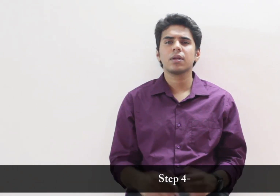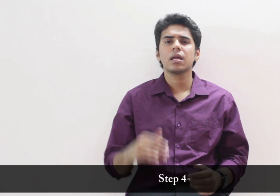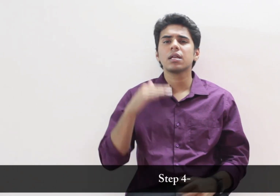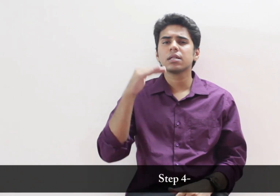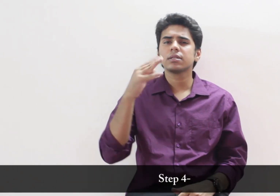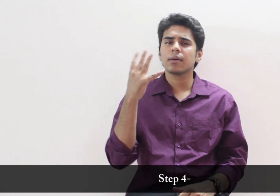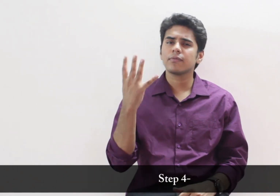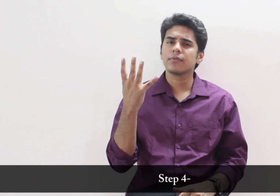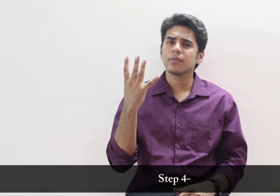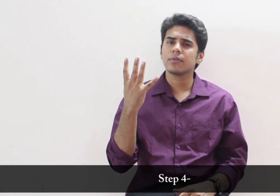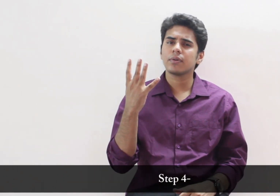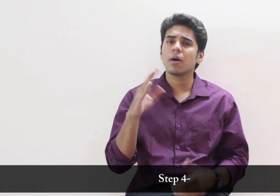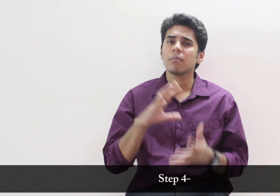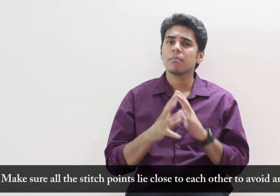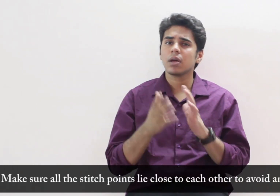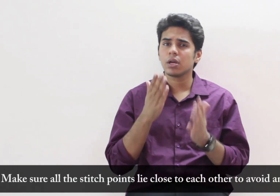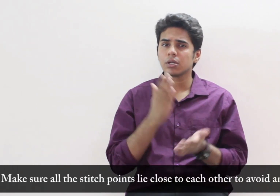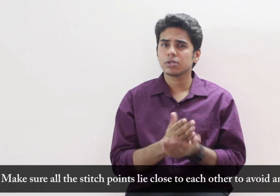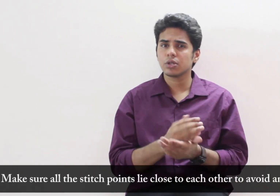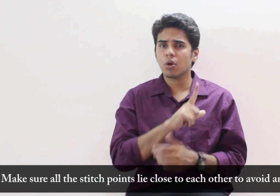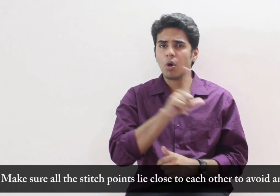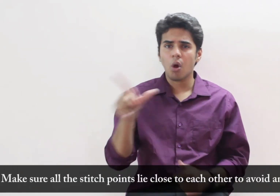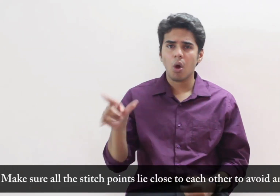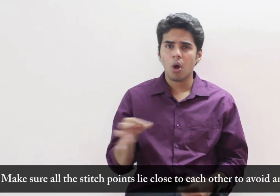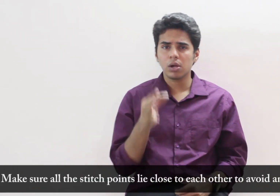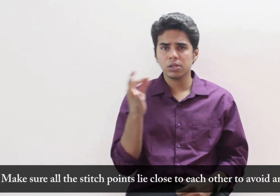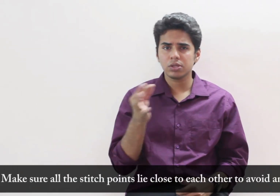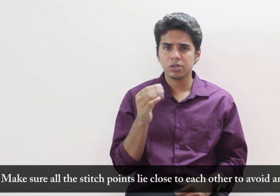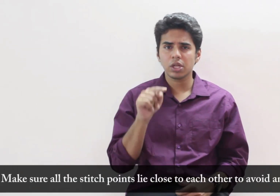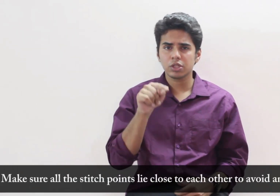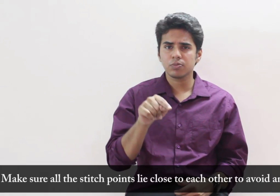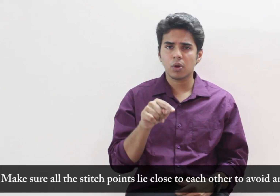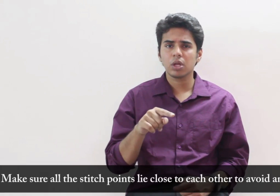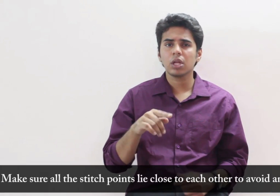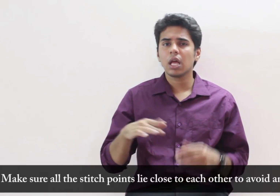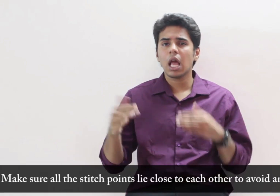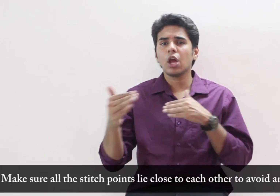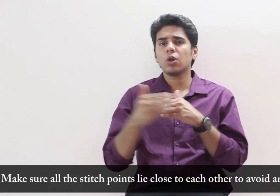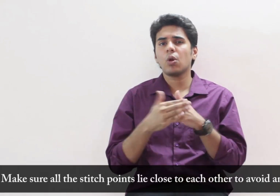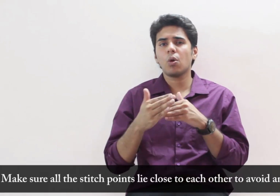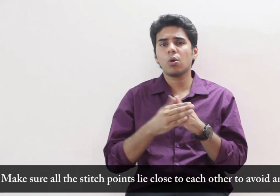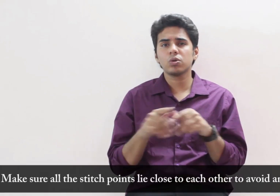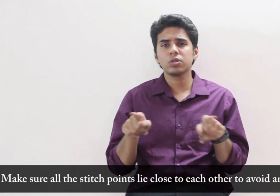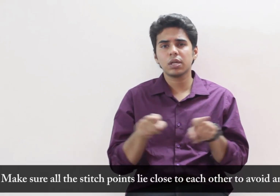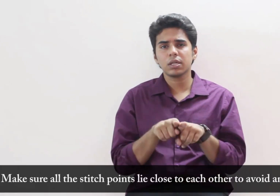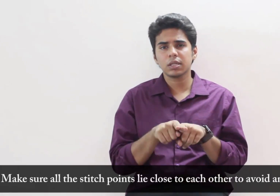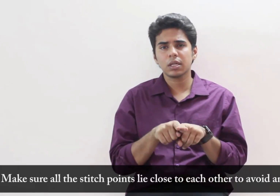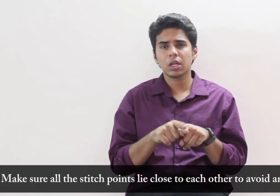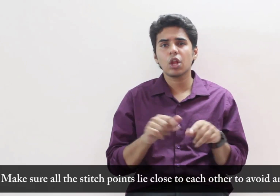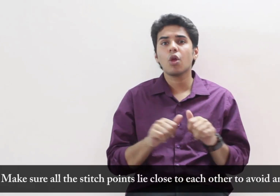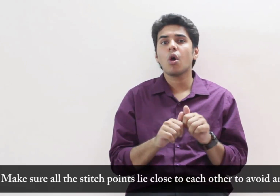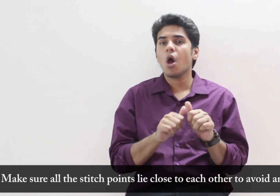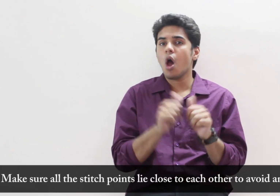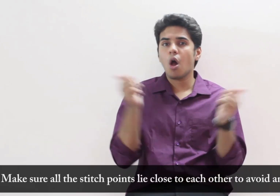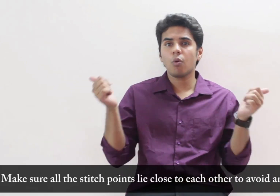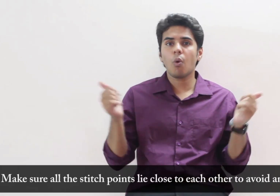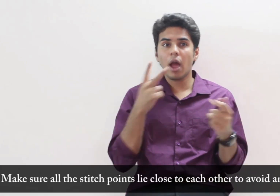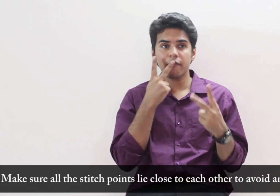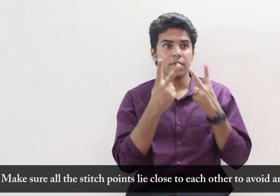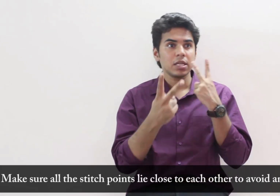Step 4. Make sure all the stitch points lie close to each other to avoid any visible